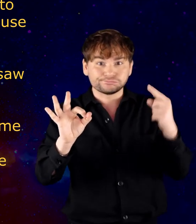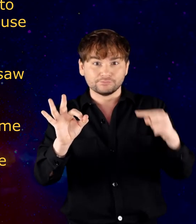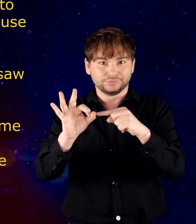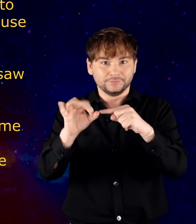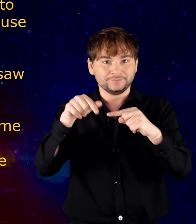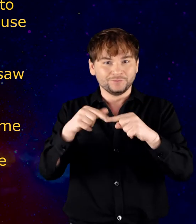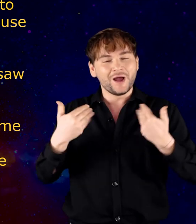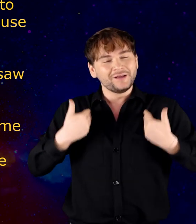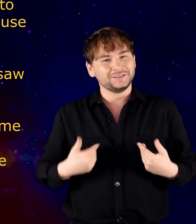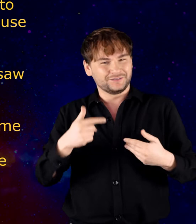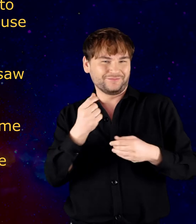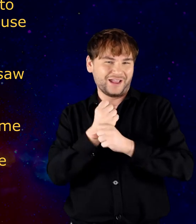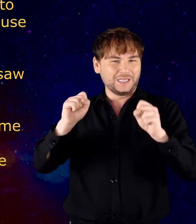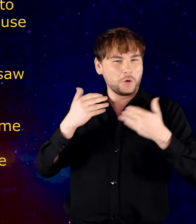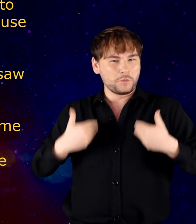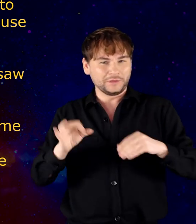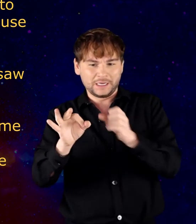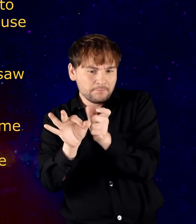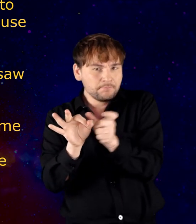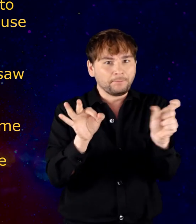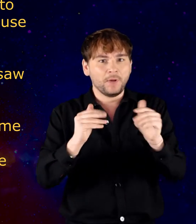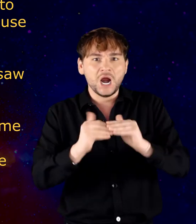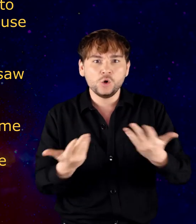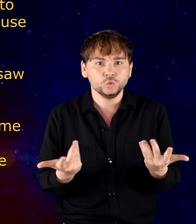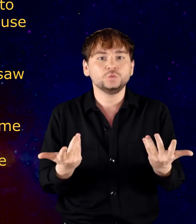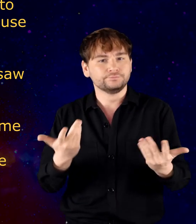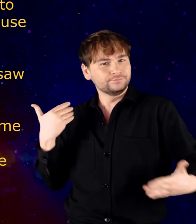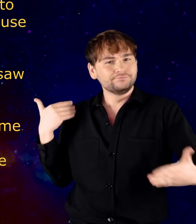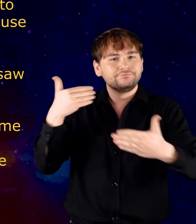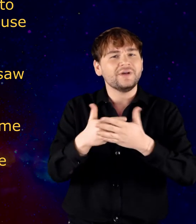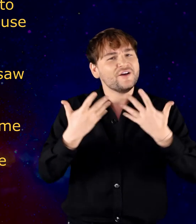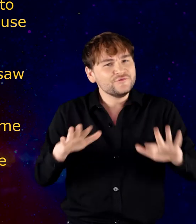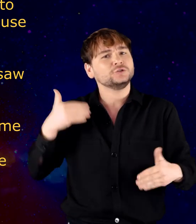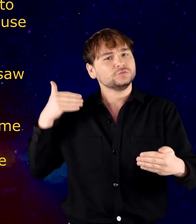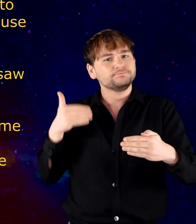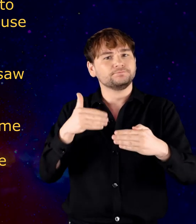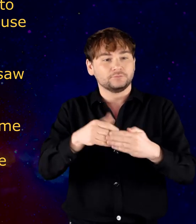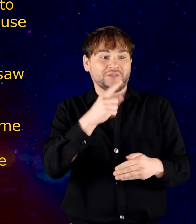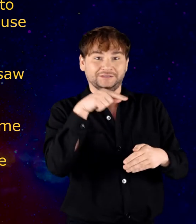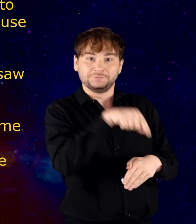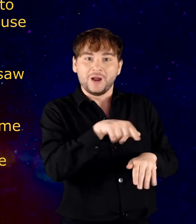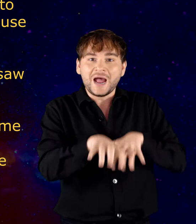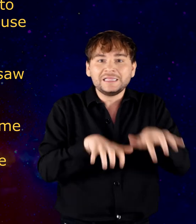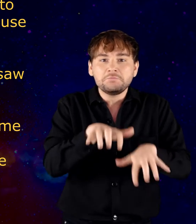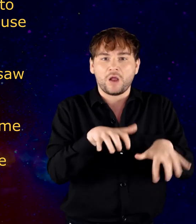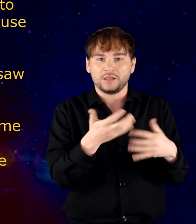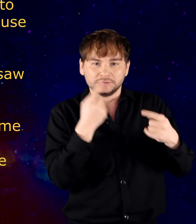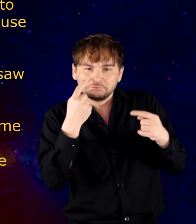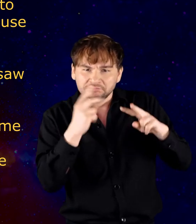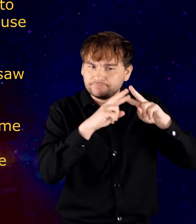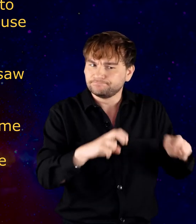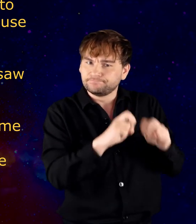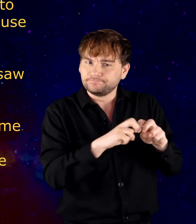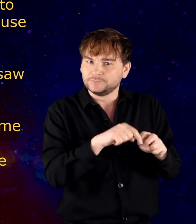from infecting cells. And in the meantime, we have done the first